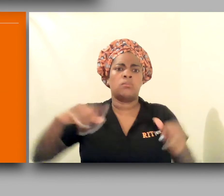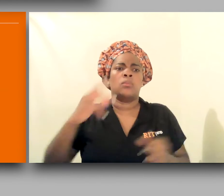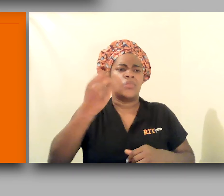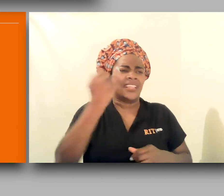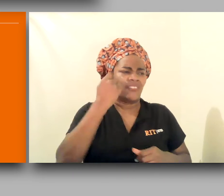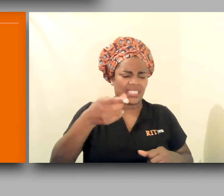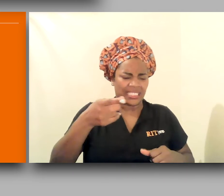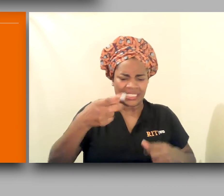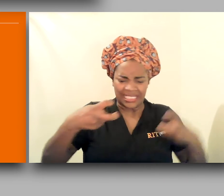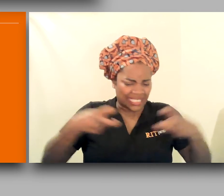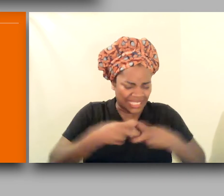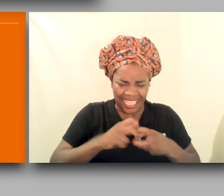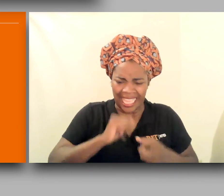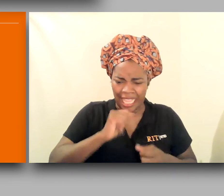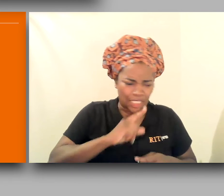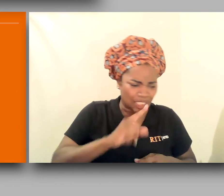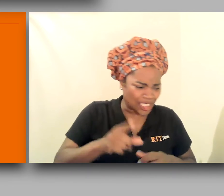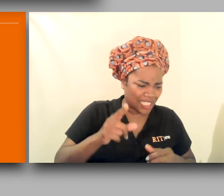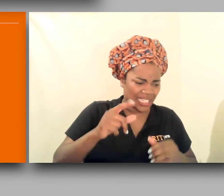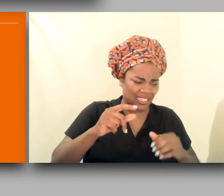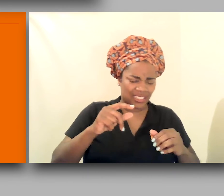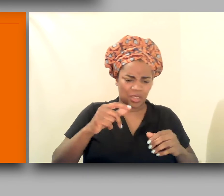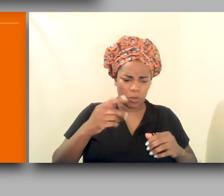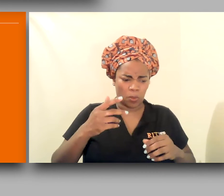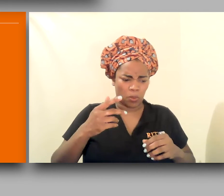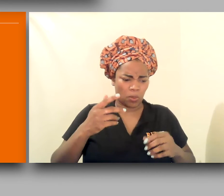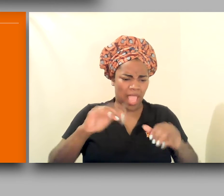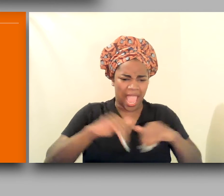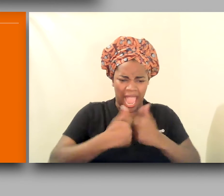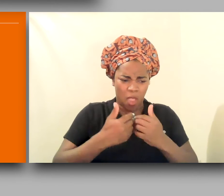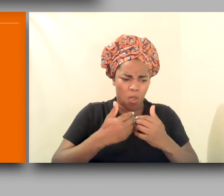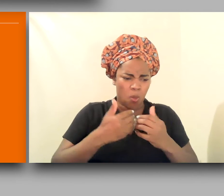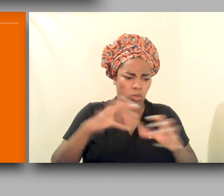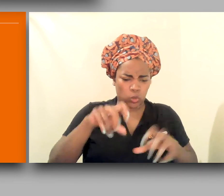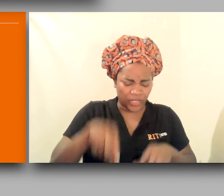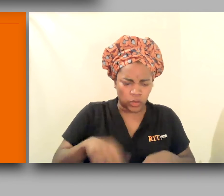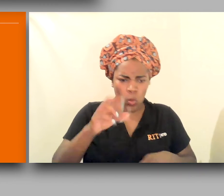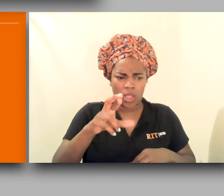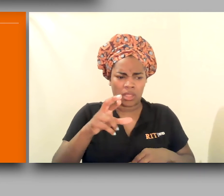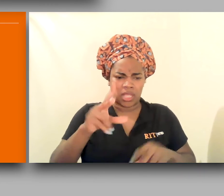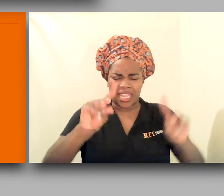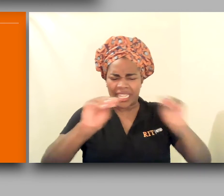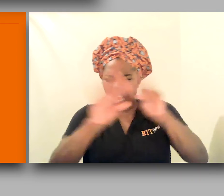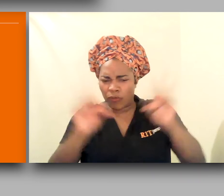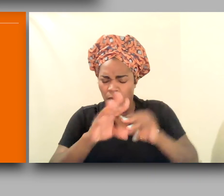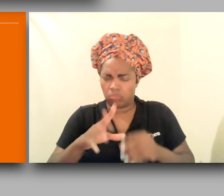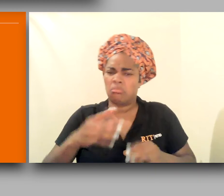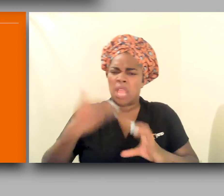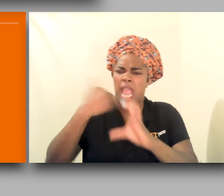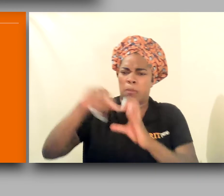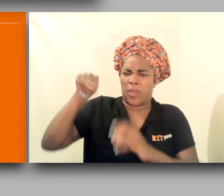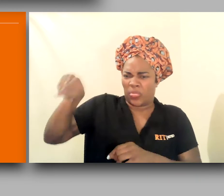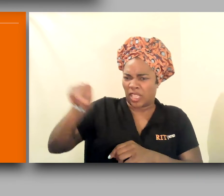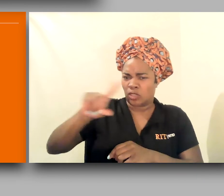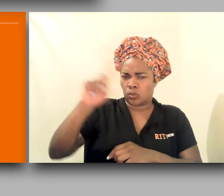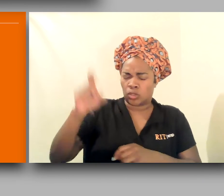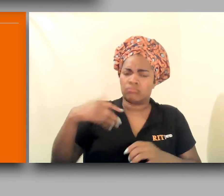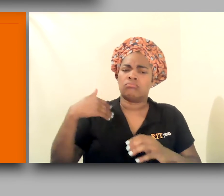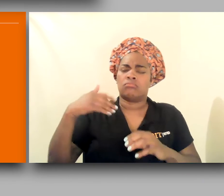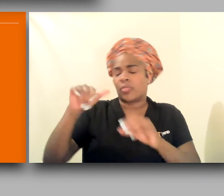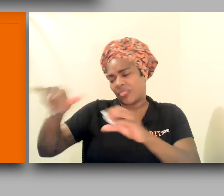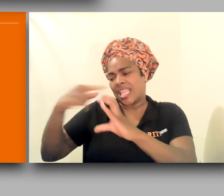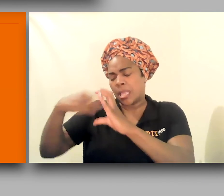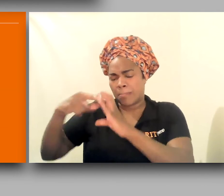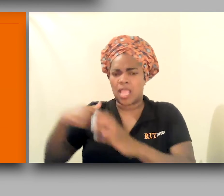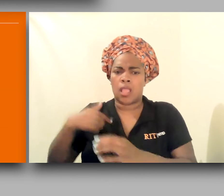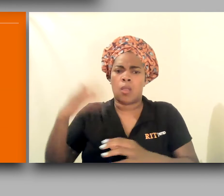ntid.rit.edu. Maybe you're like, I'm not sure how to do this. Could you clarify the rules? Just send an email to that address and we will respond back and